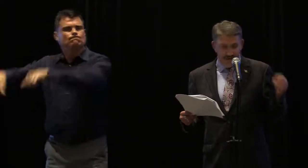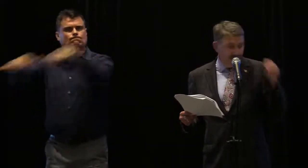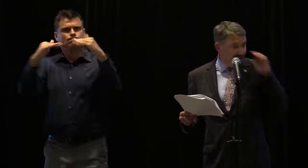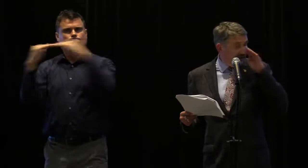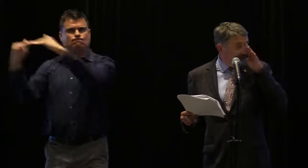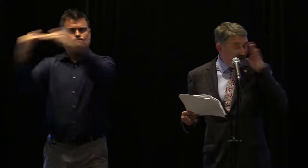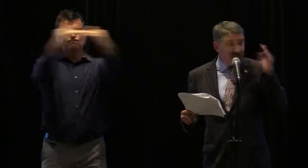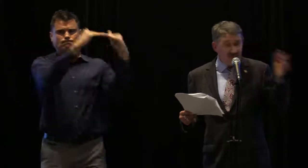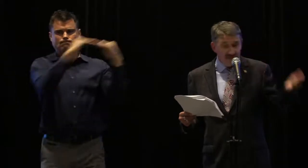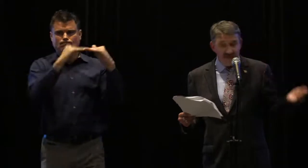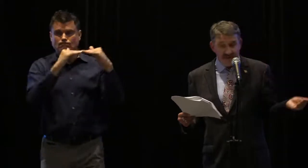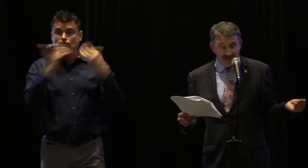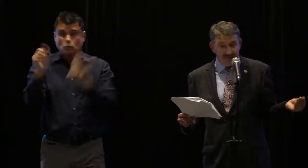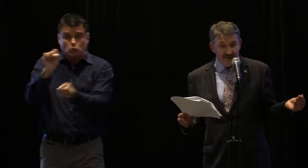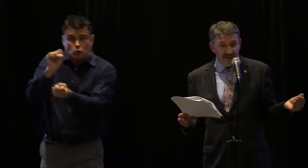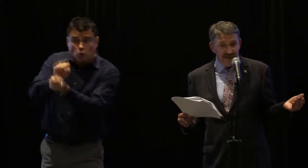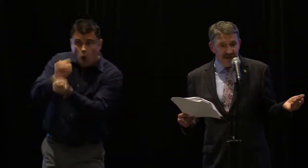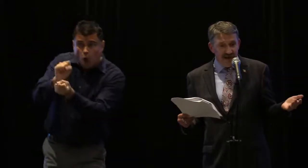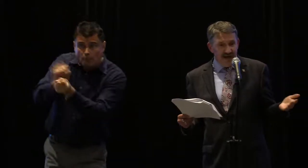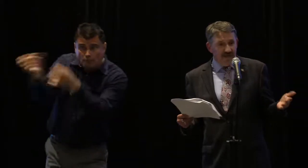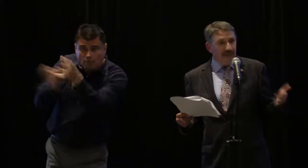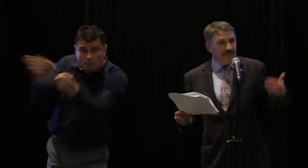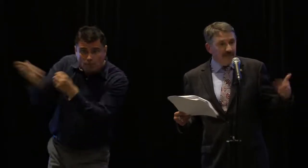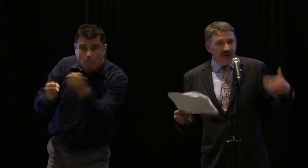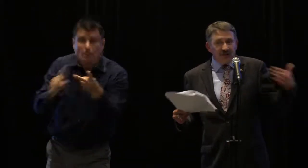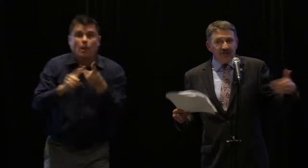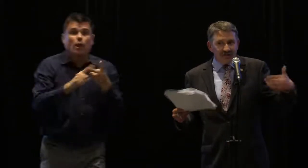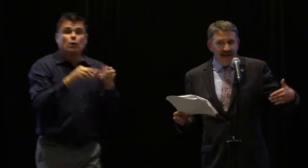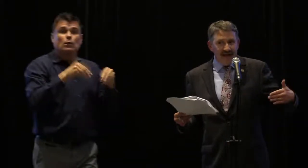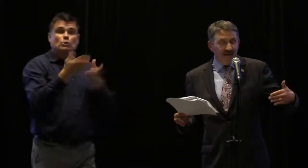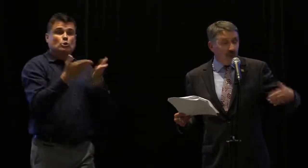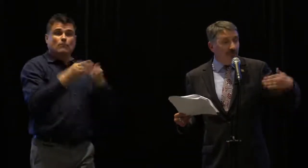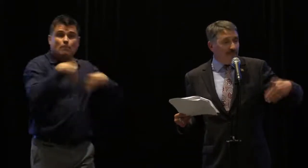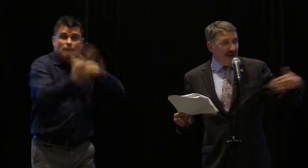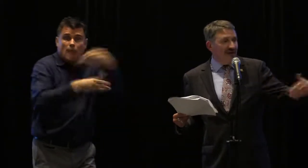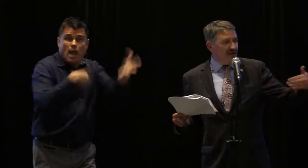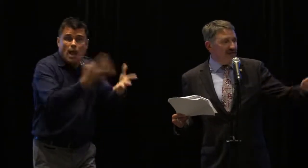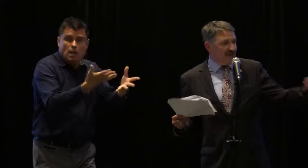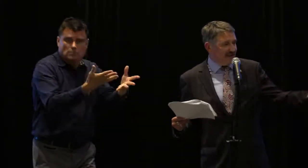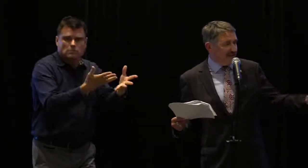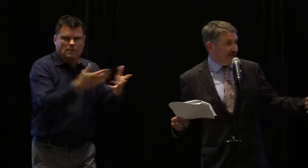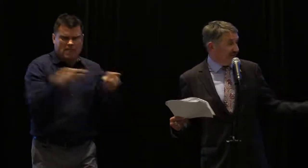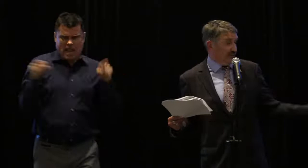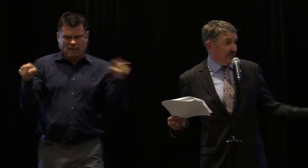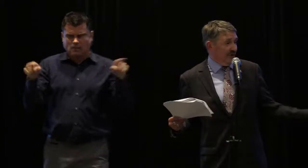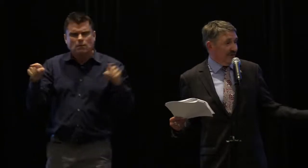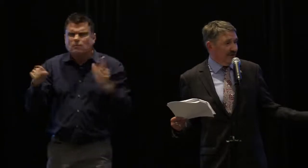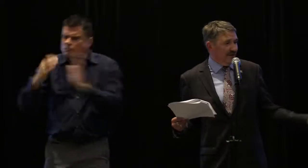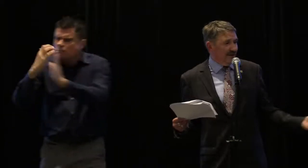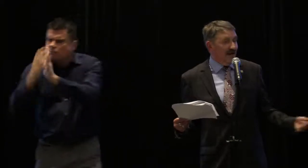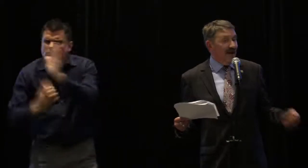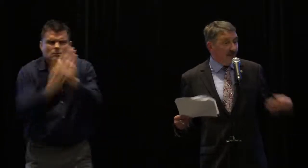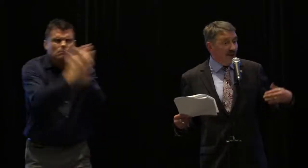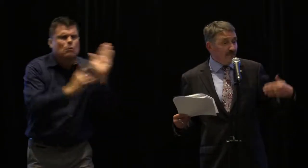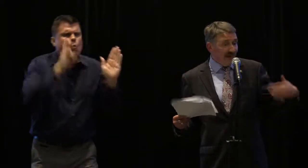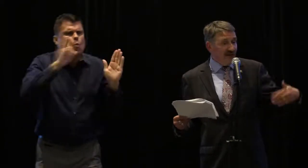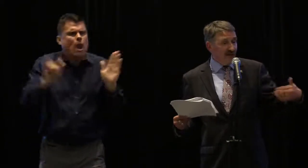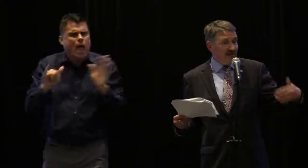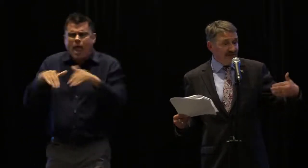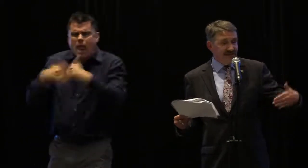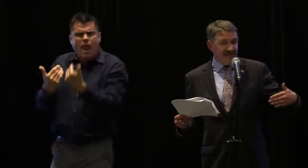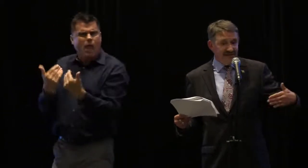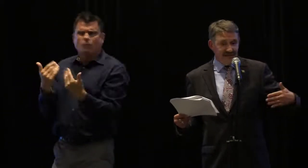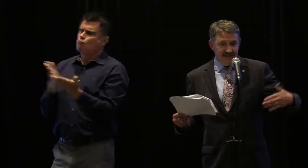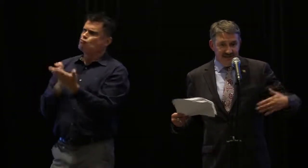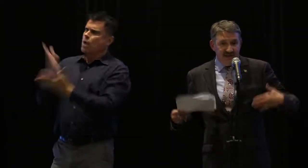employment and in service delivery, that people understand what barriers exist for employment and what